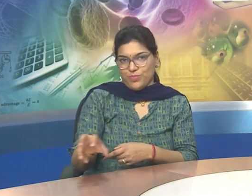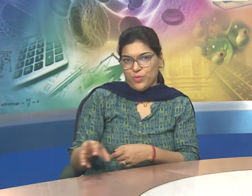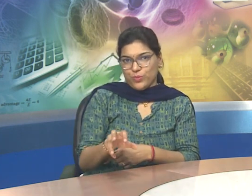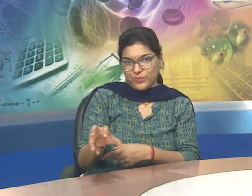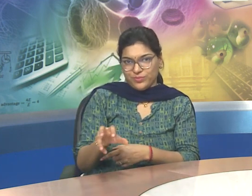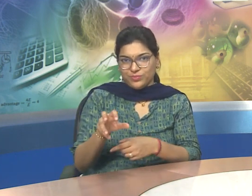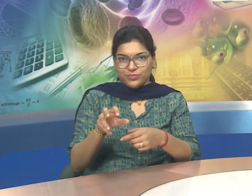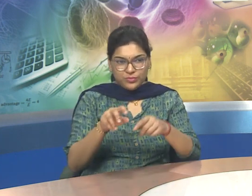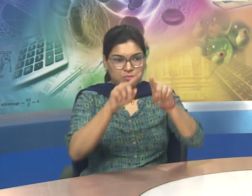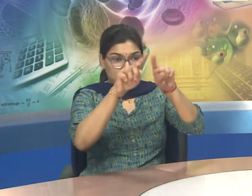This is mouse.